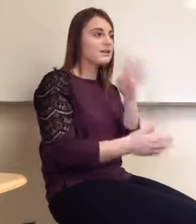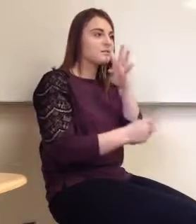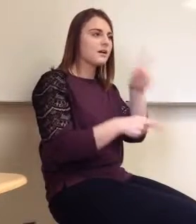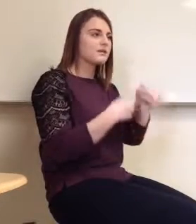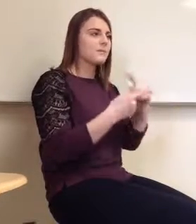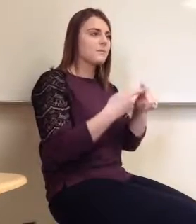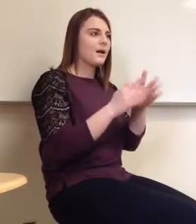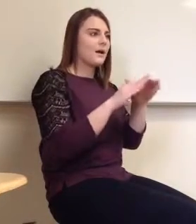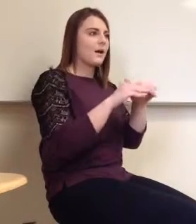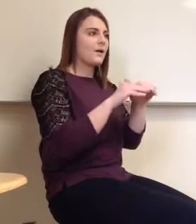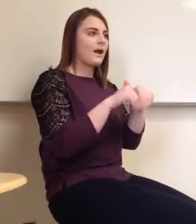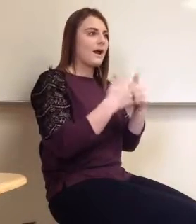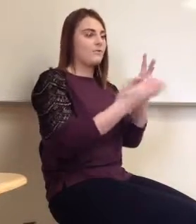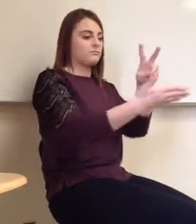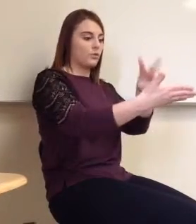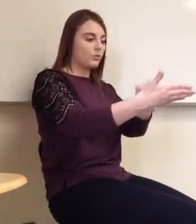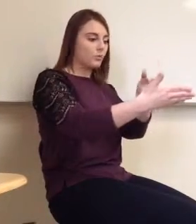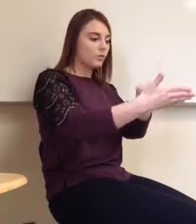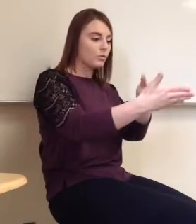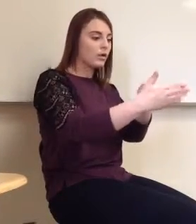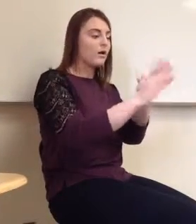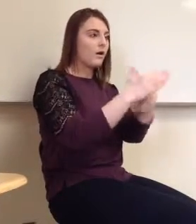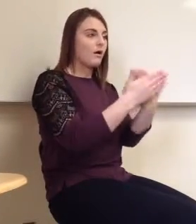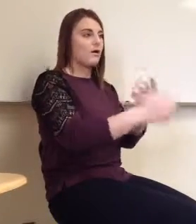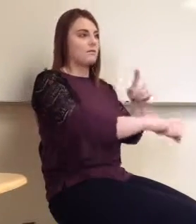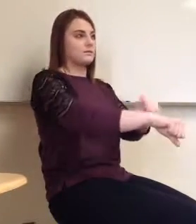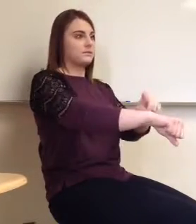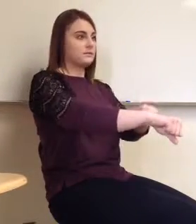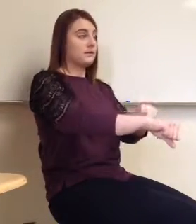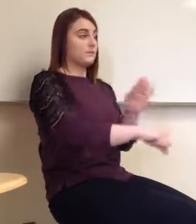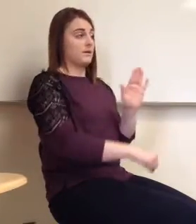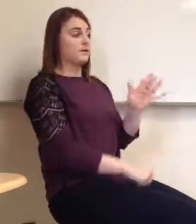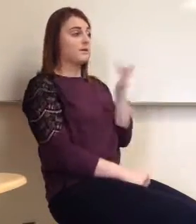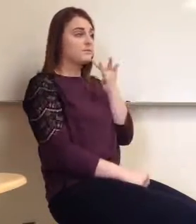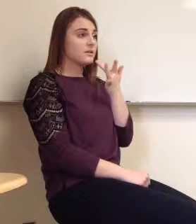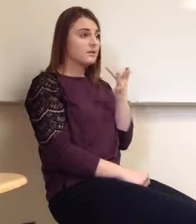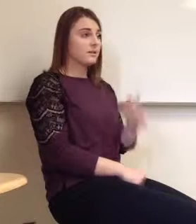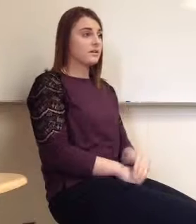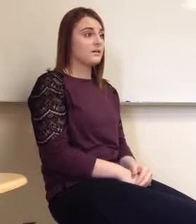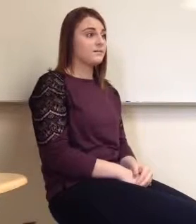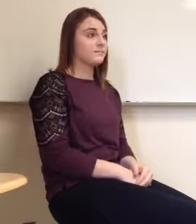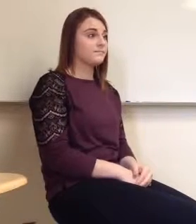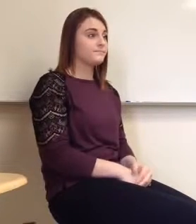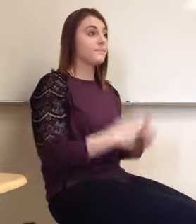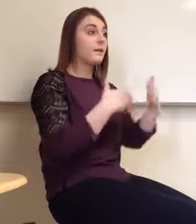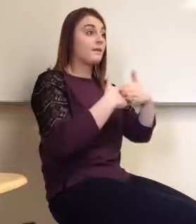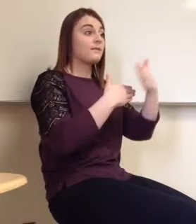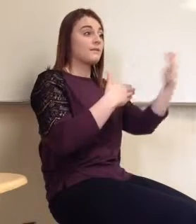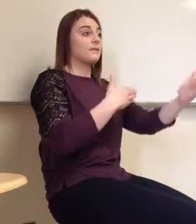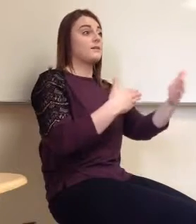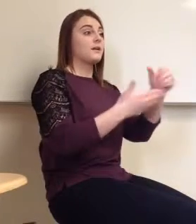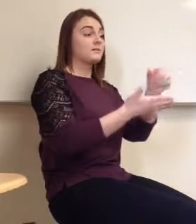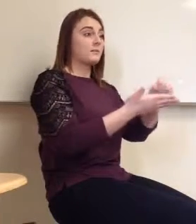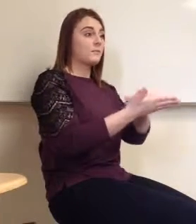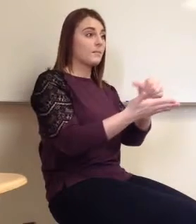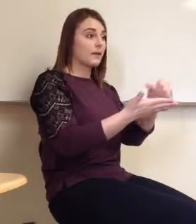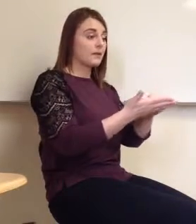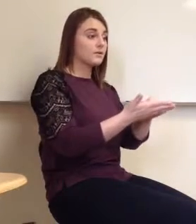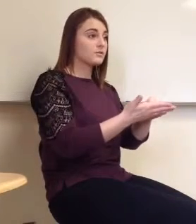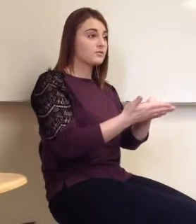he read all the time, and he was lucky. On the next page, and this is the paragraph, not the